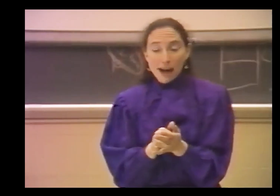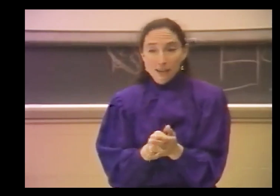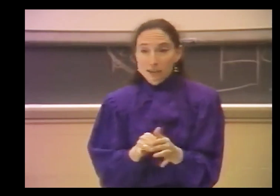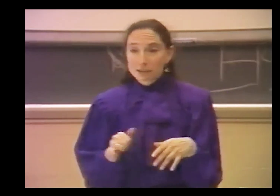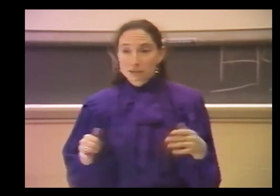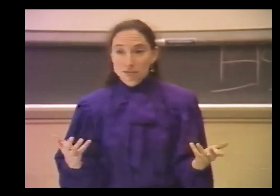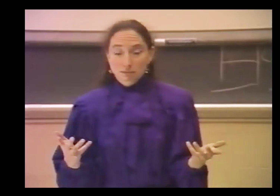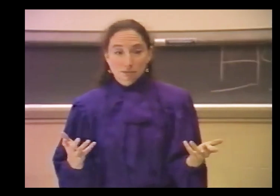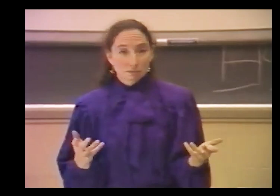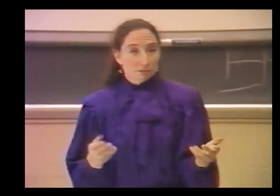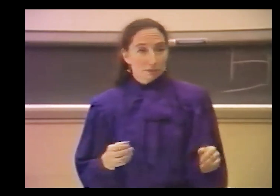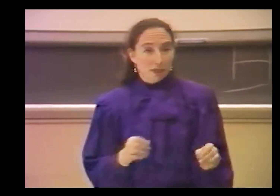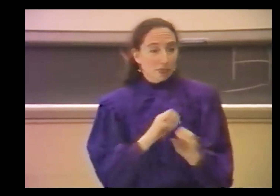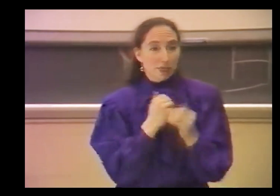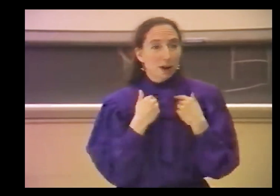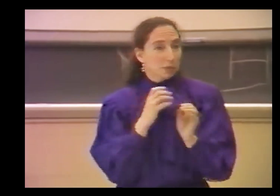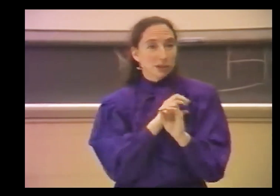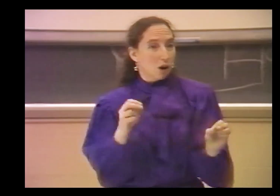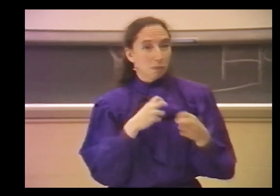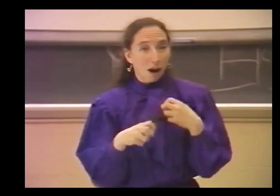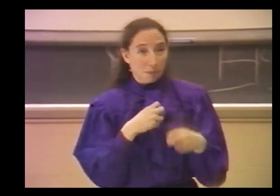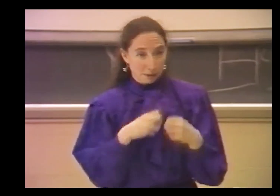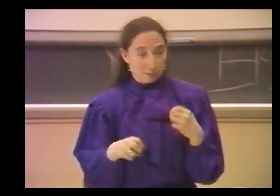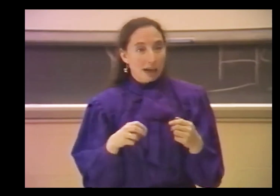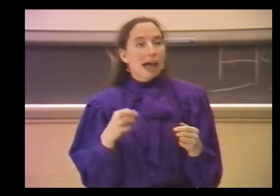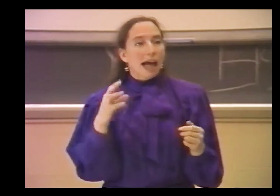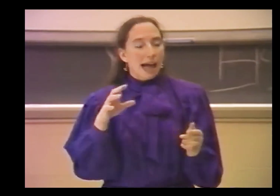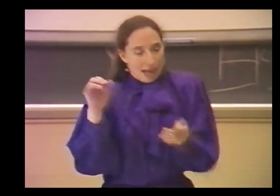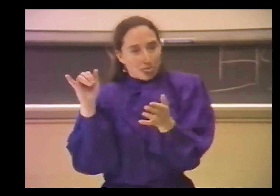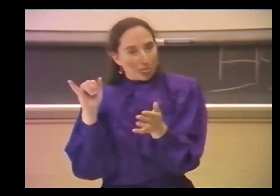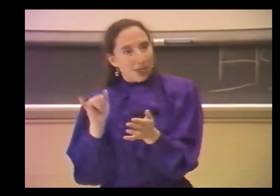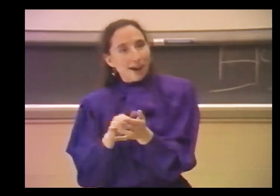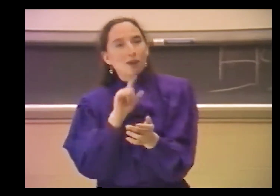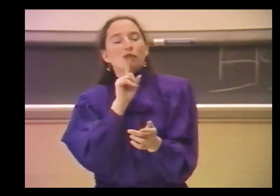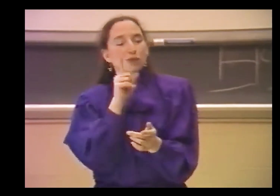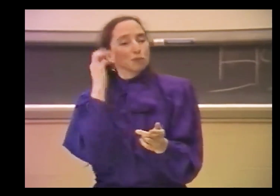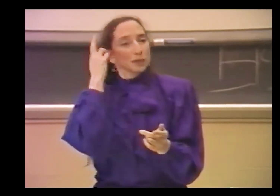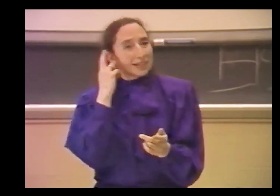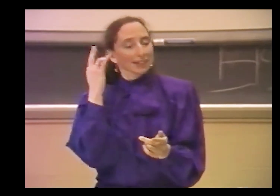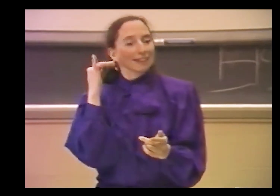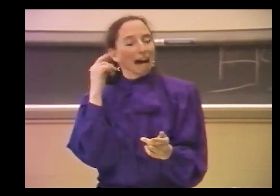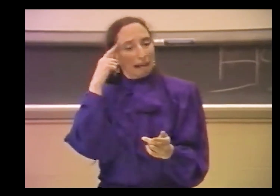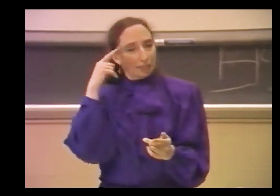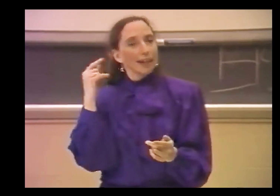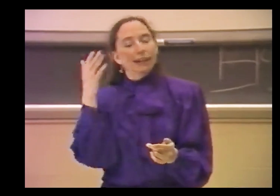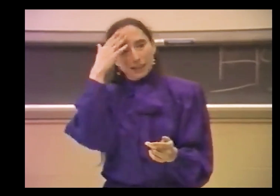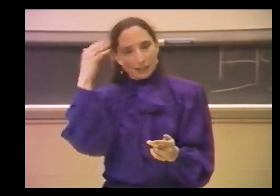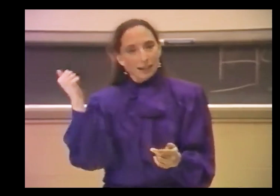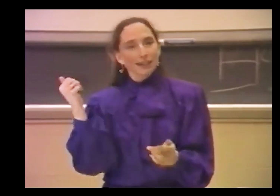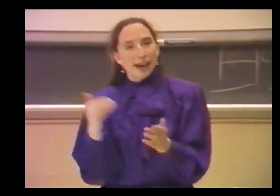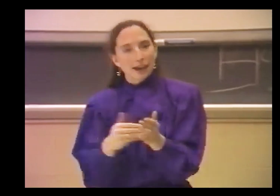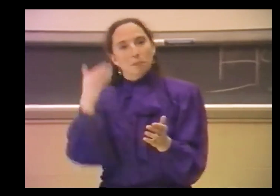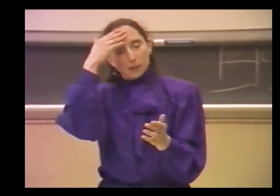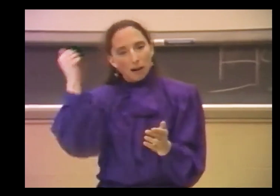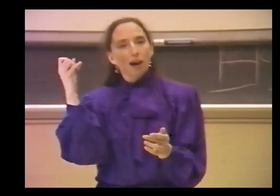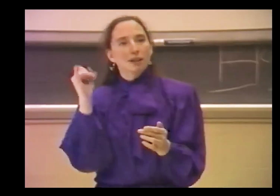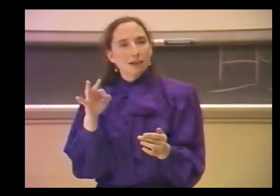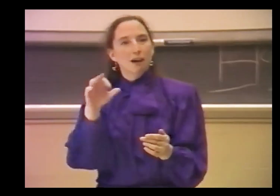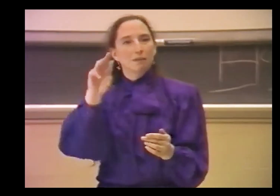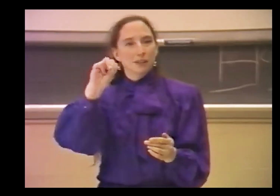that there was no problem. There, the reason, I think, is, again, because of